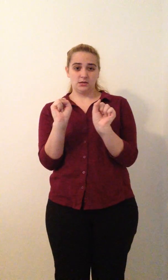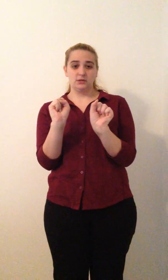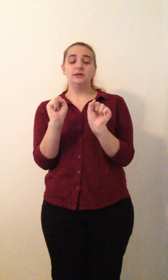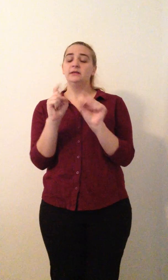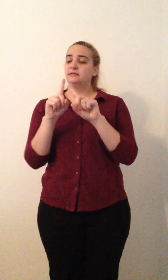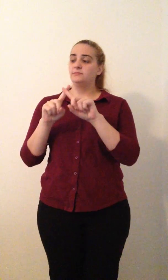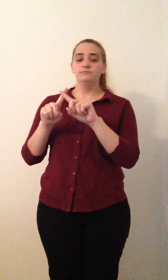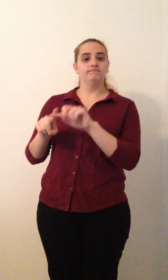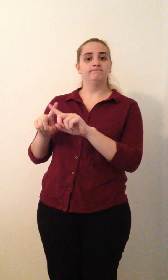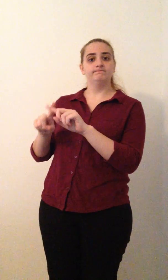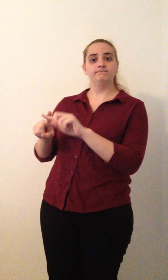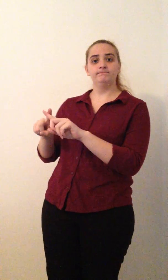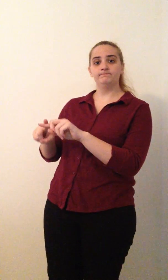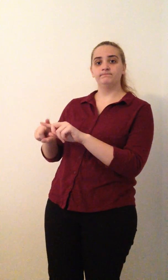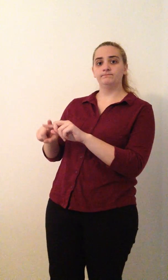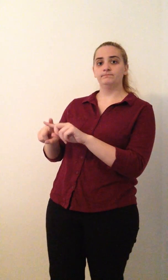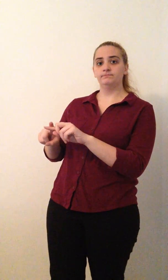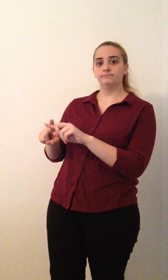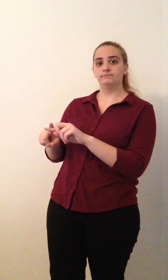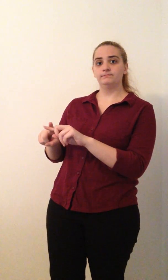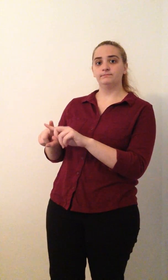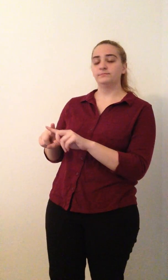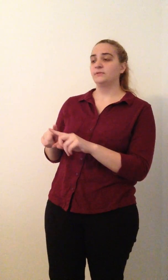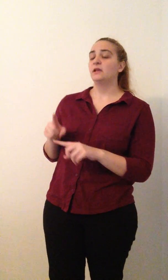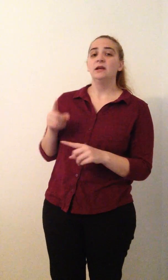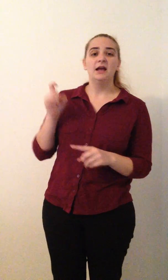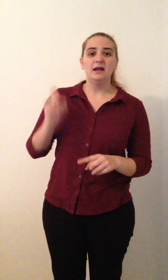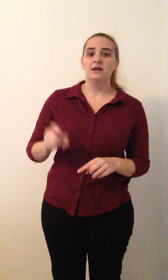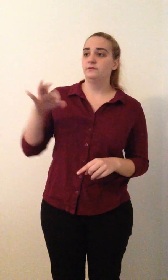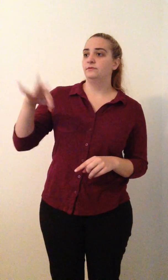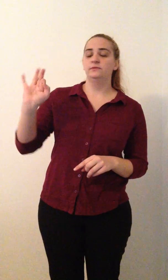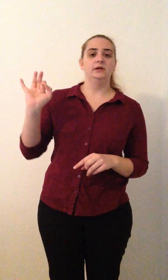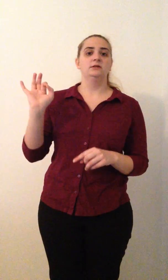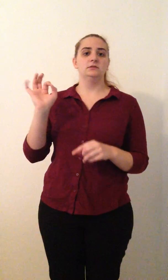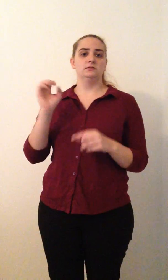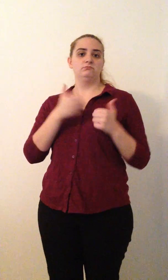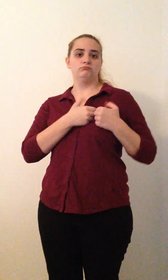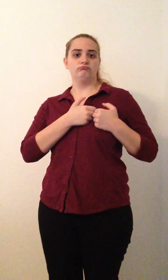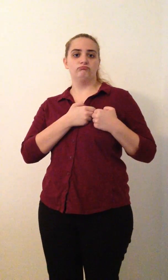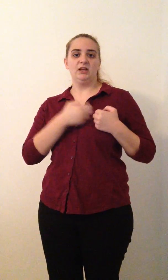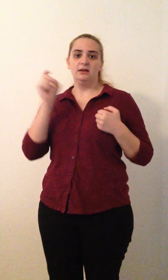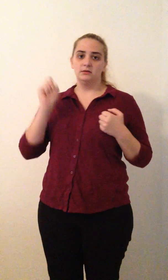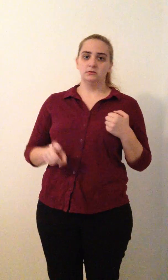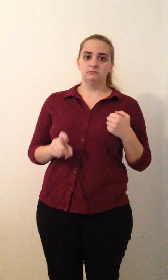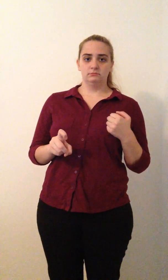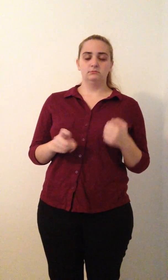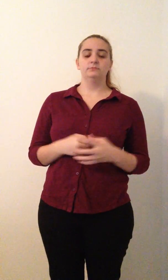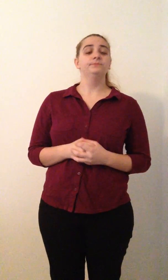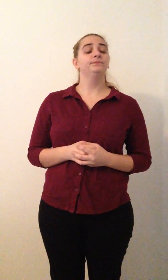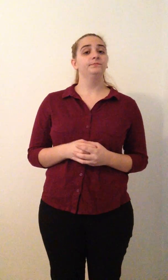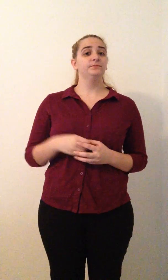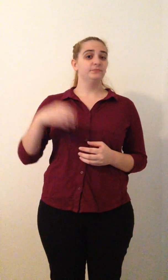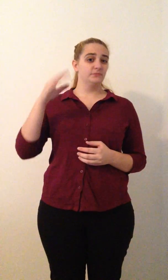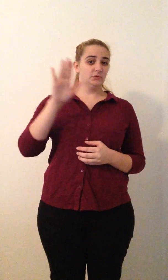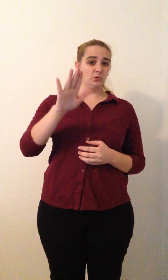depends on finding our loved one. And our brain sets off an alarm that keeps saying, I need comfort,